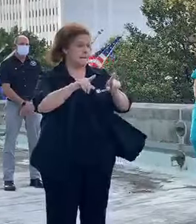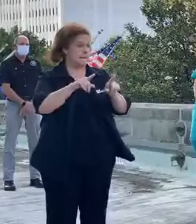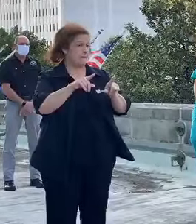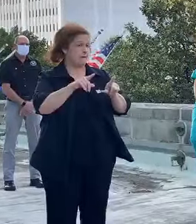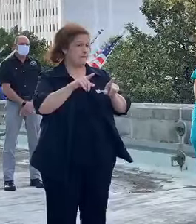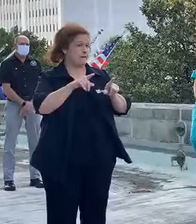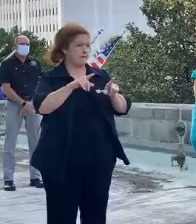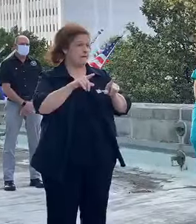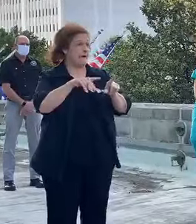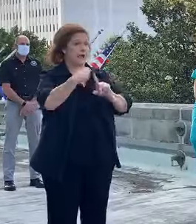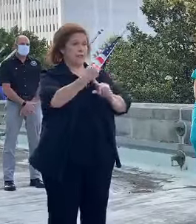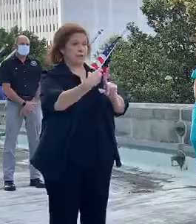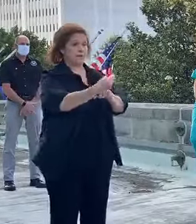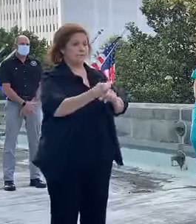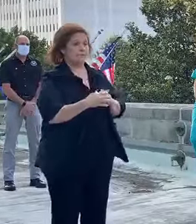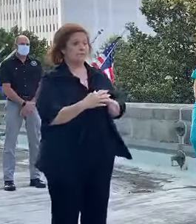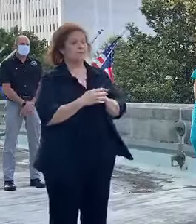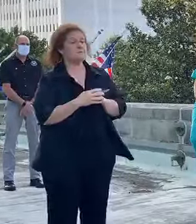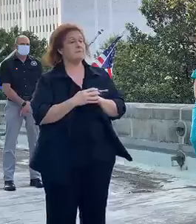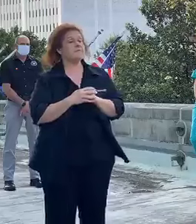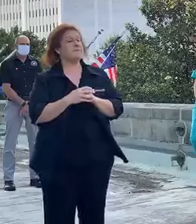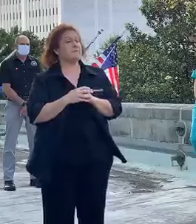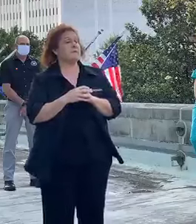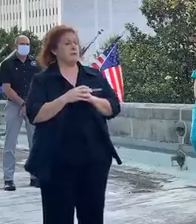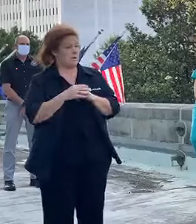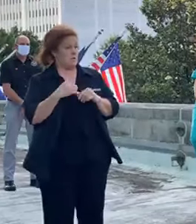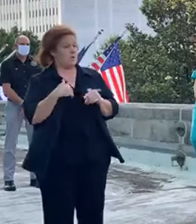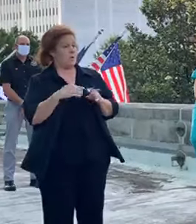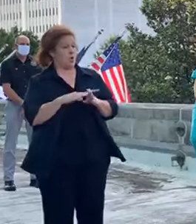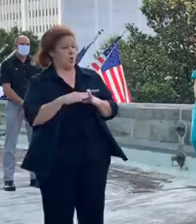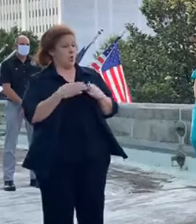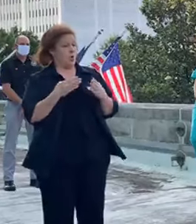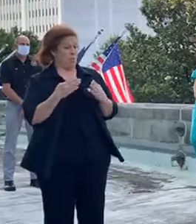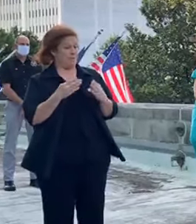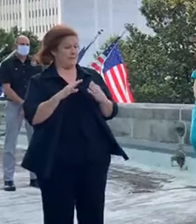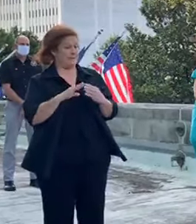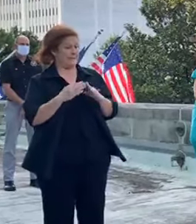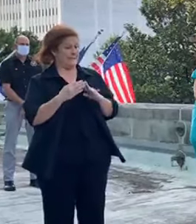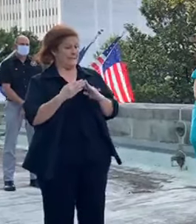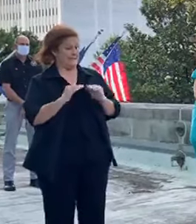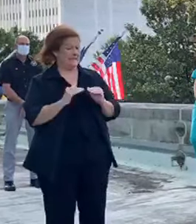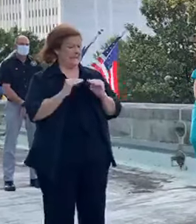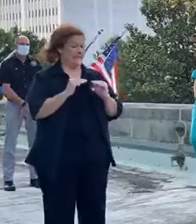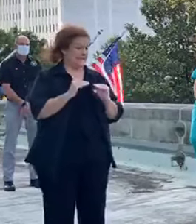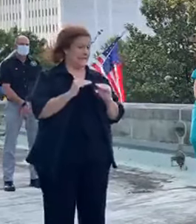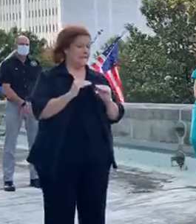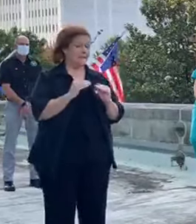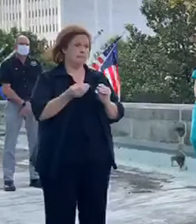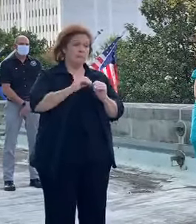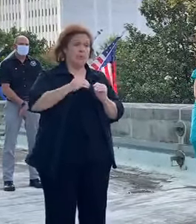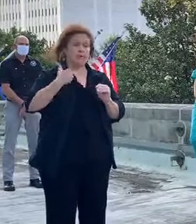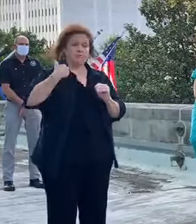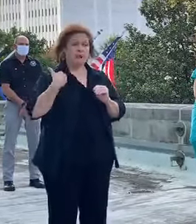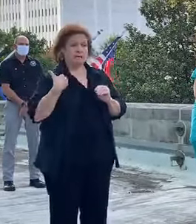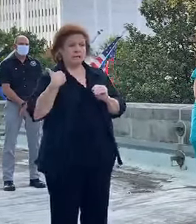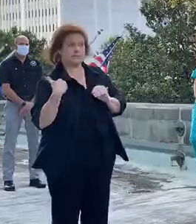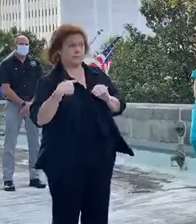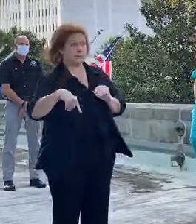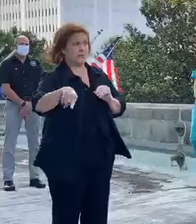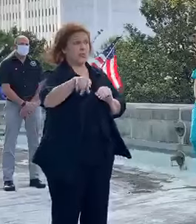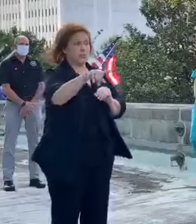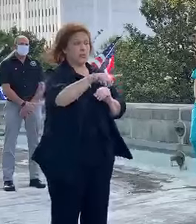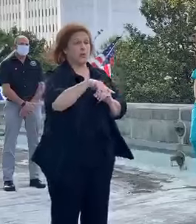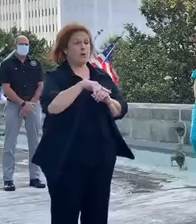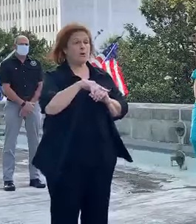Now, if we're wanting to reopen the city, it's going to come with an even greater responsibility, and that is of all of